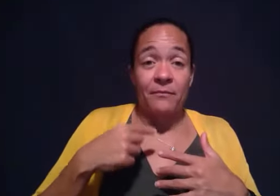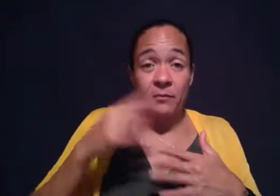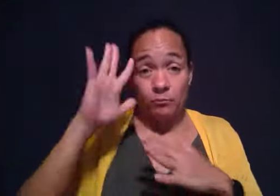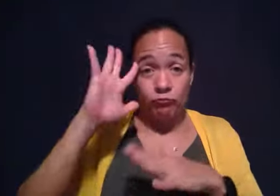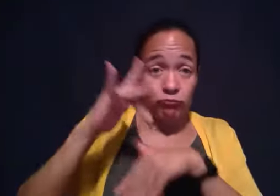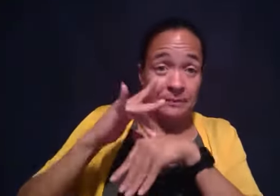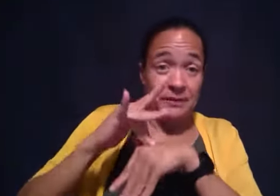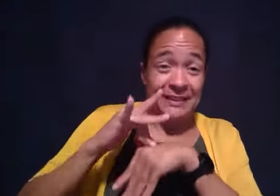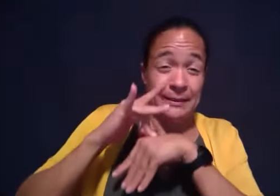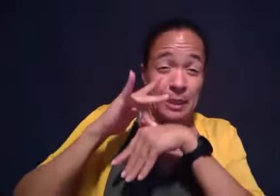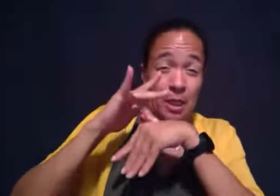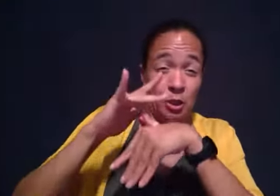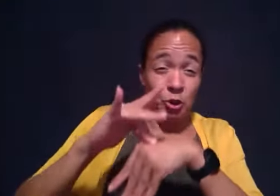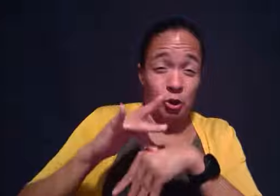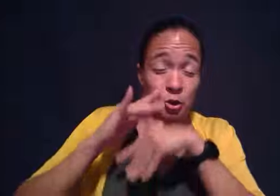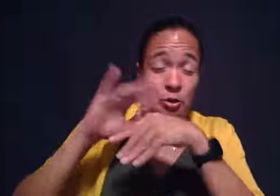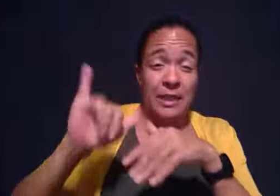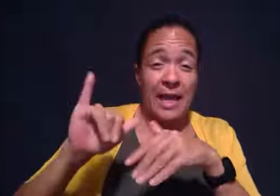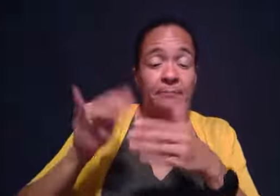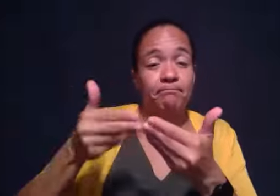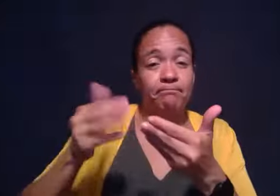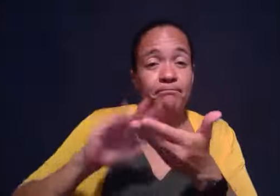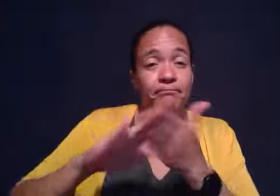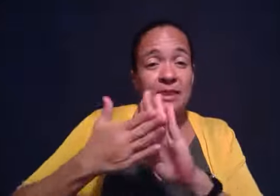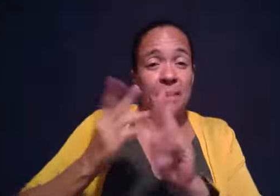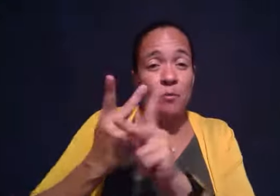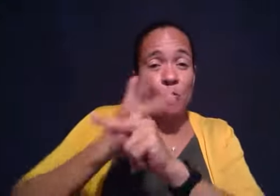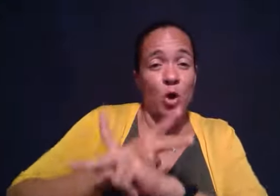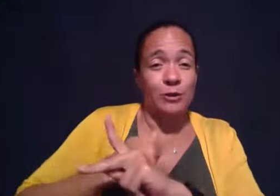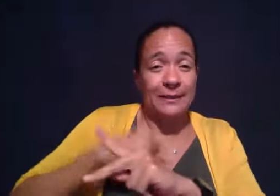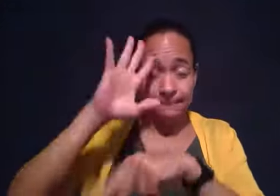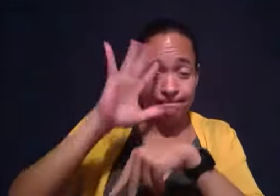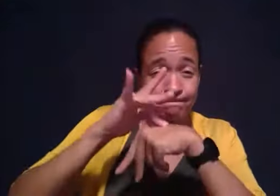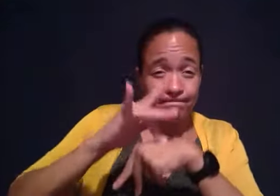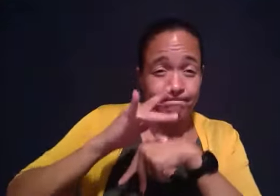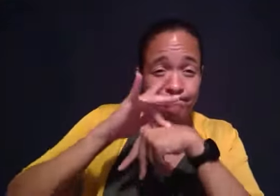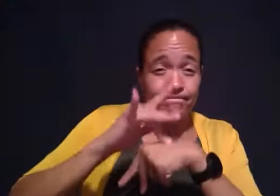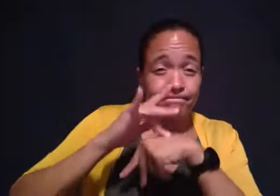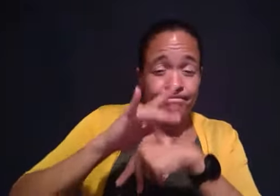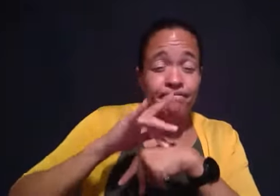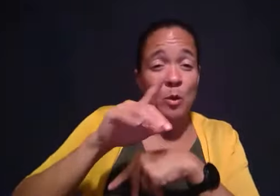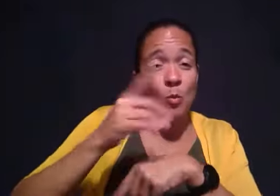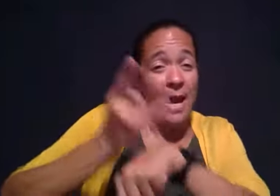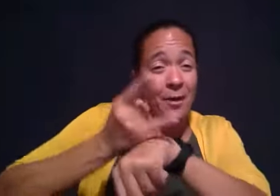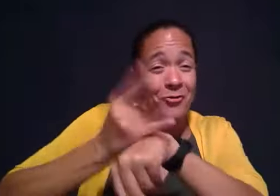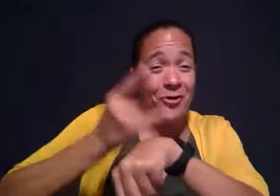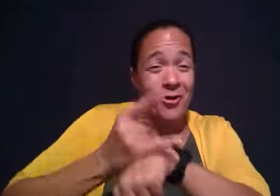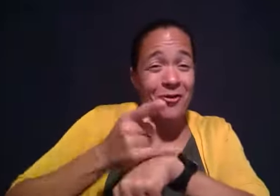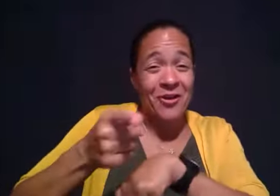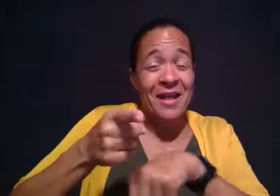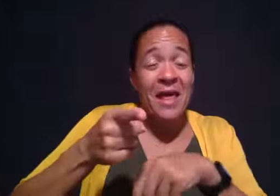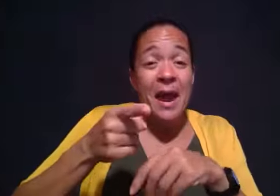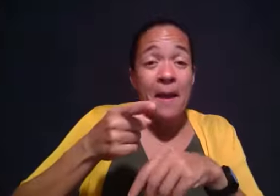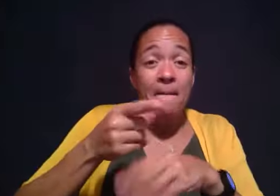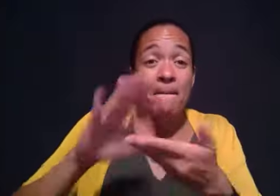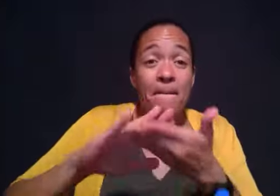struggling with alcoholism, which always gets worse, never better. And that I'm bringing it absolutely everywhere I go. And no amount of